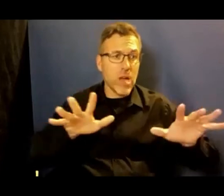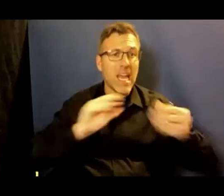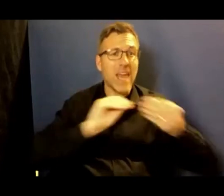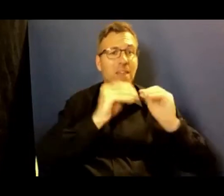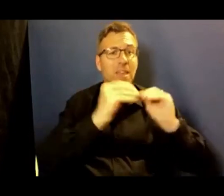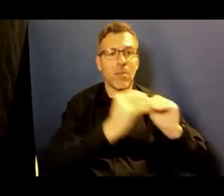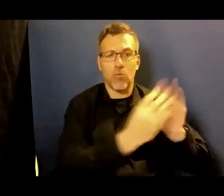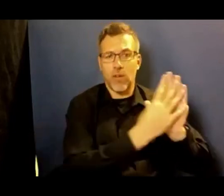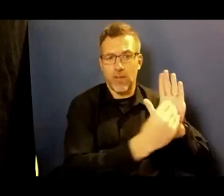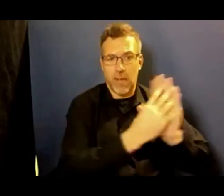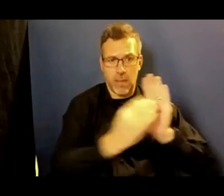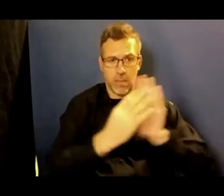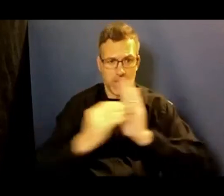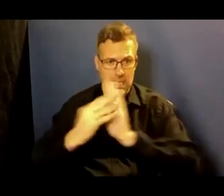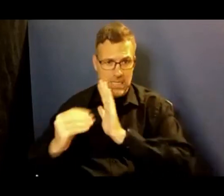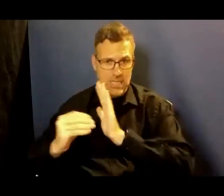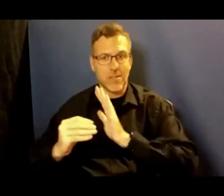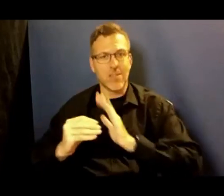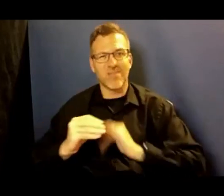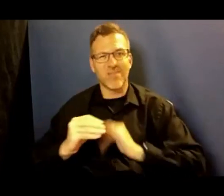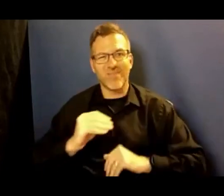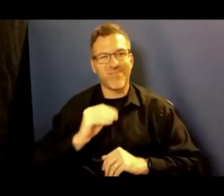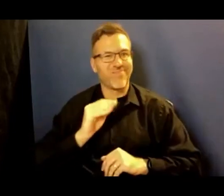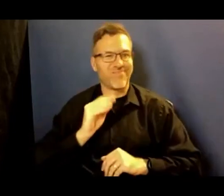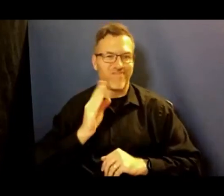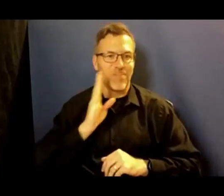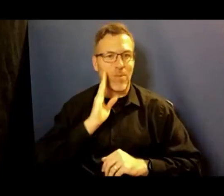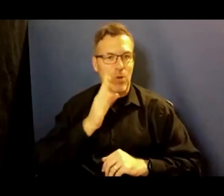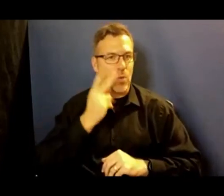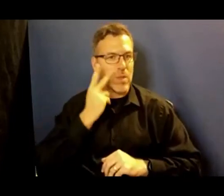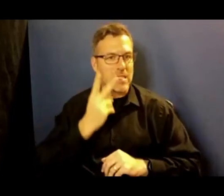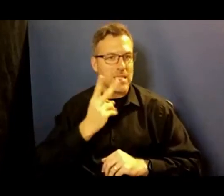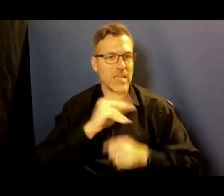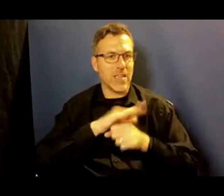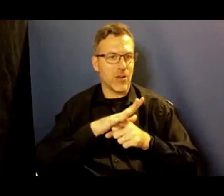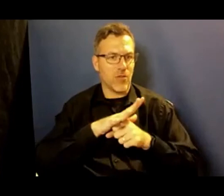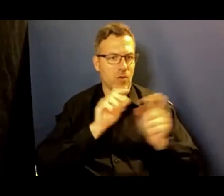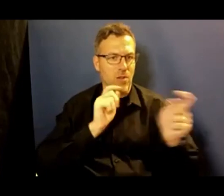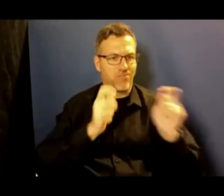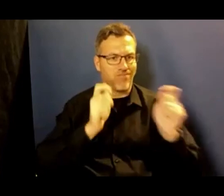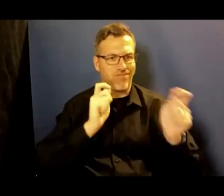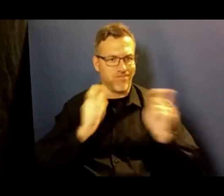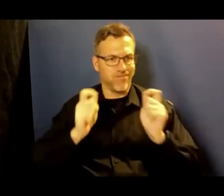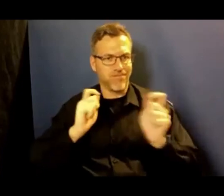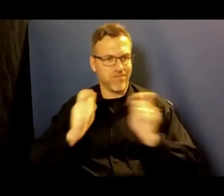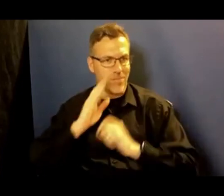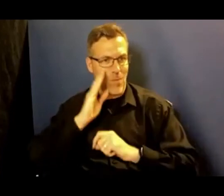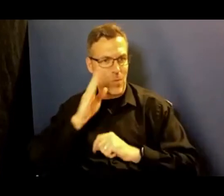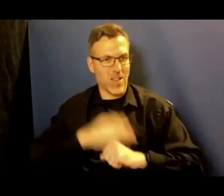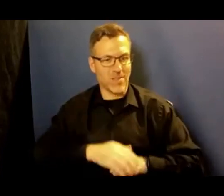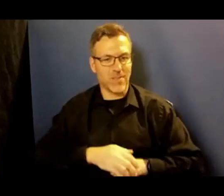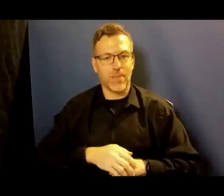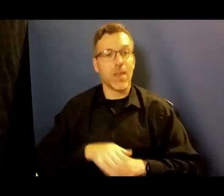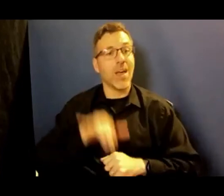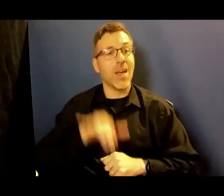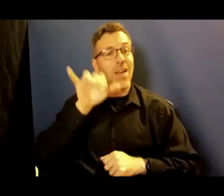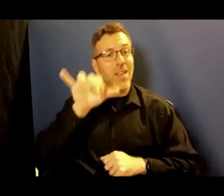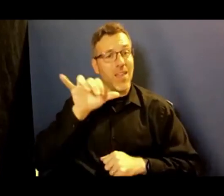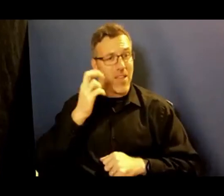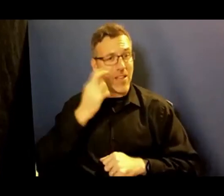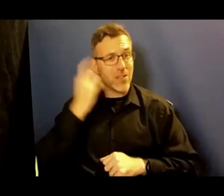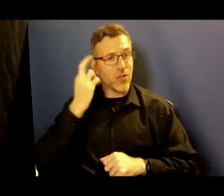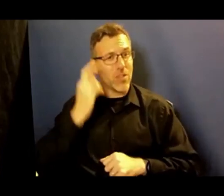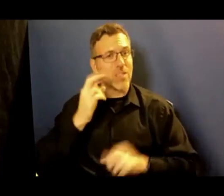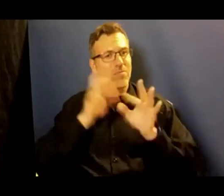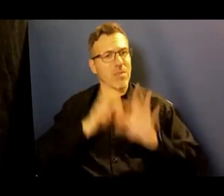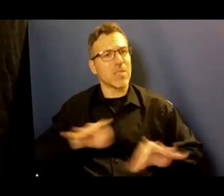makes, we will see a variant. And that's one of the reasons that we really want to make sure we share a vaccine with the rest of